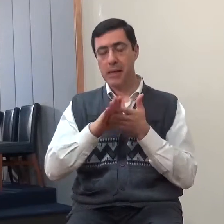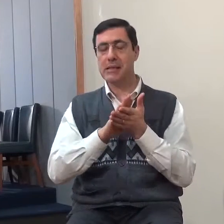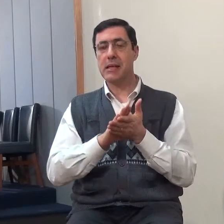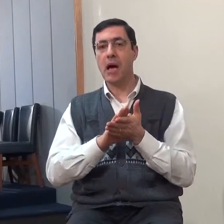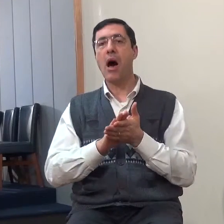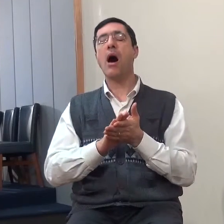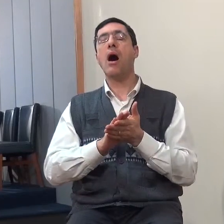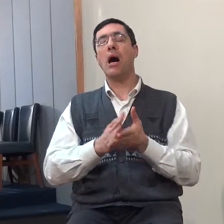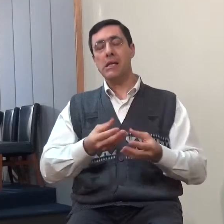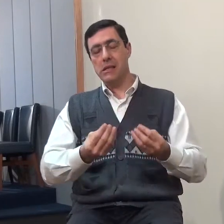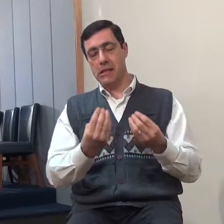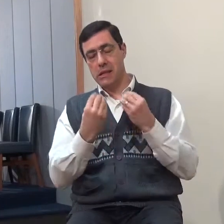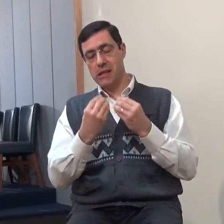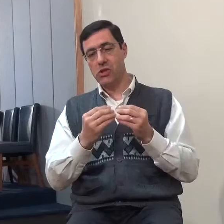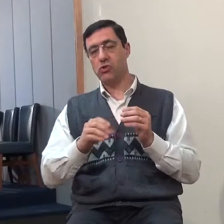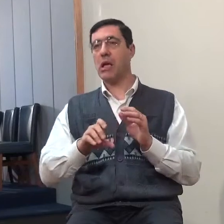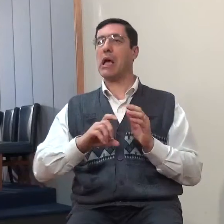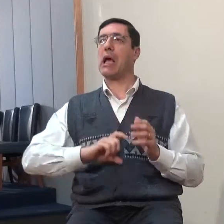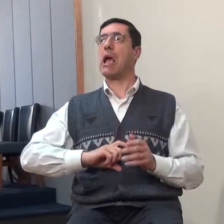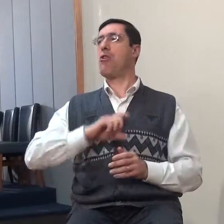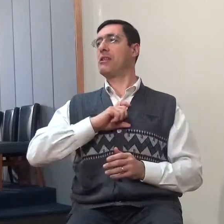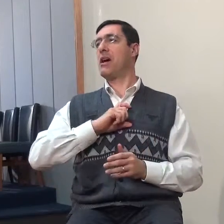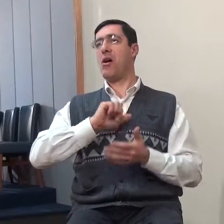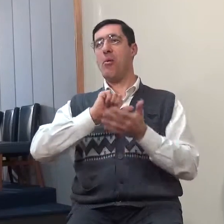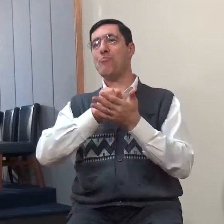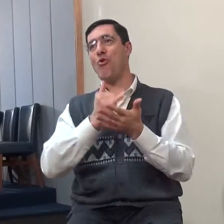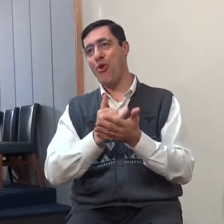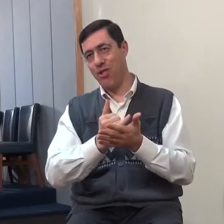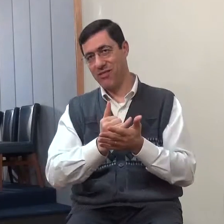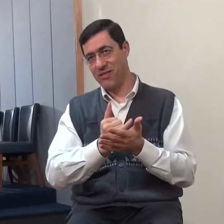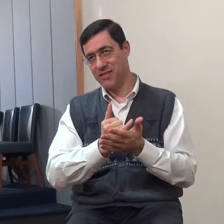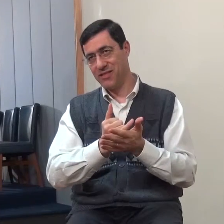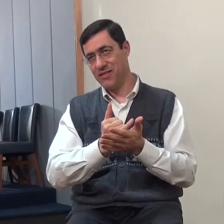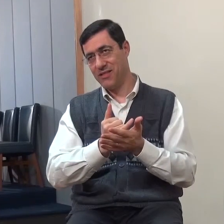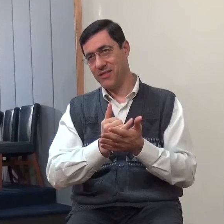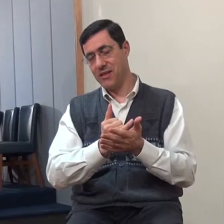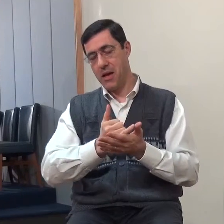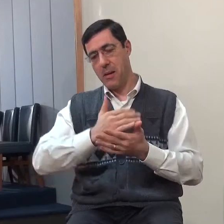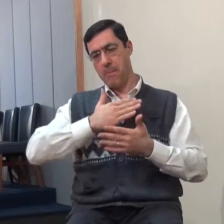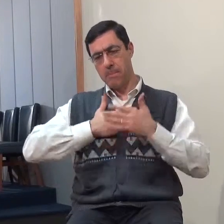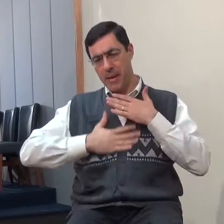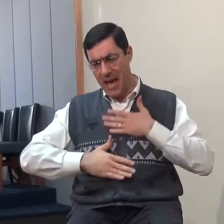Character, morality. So we've been talking about disposition and manner.